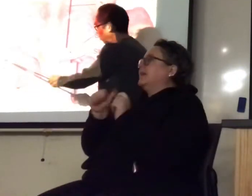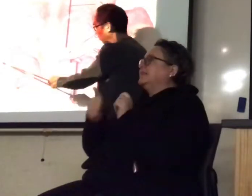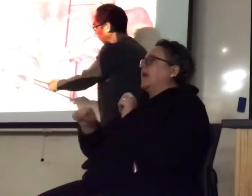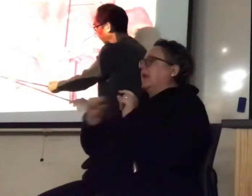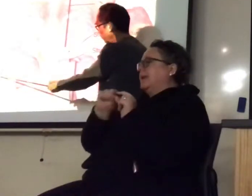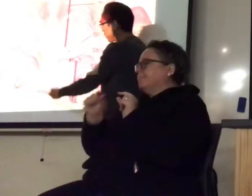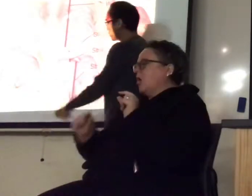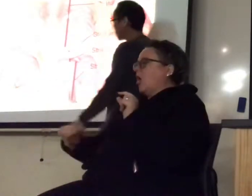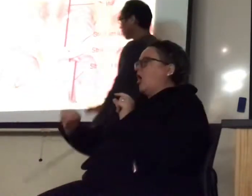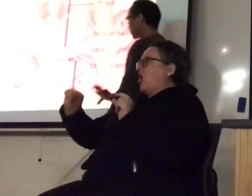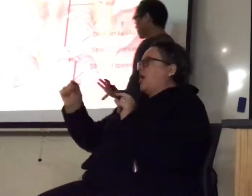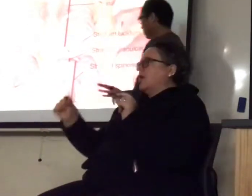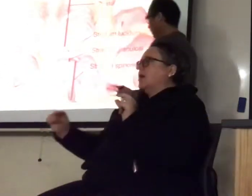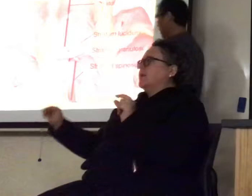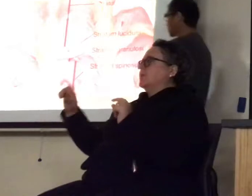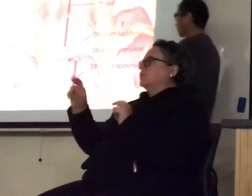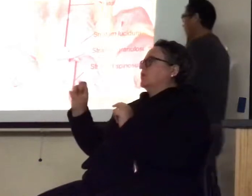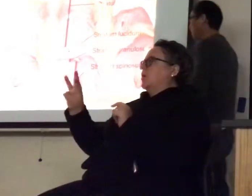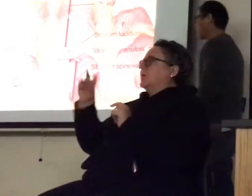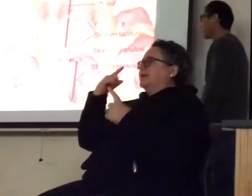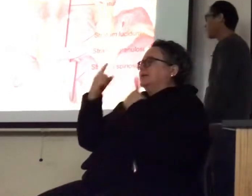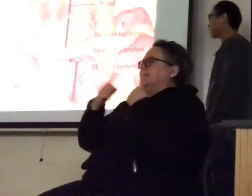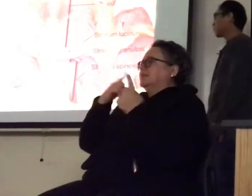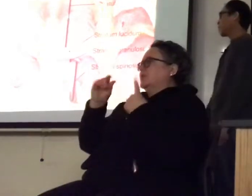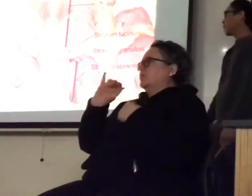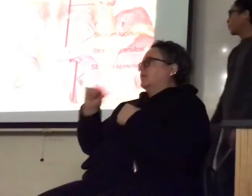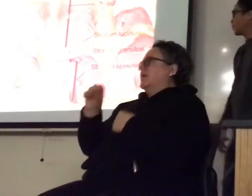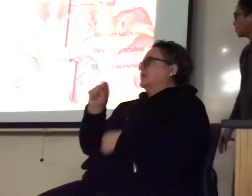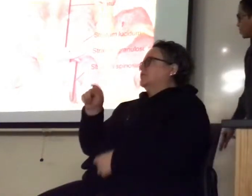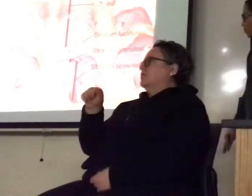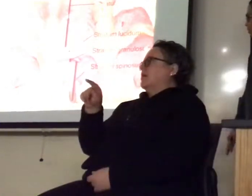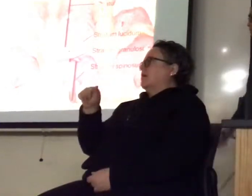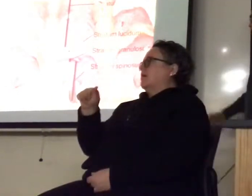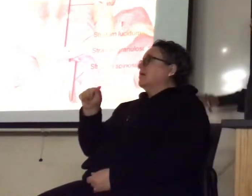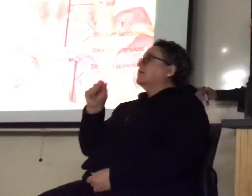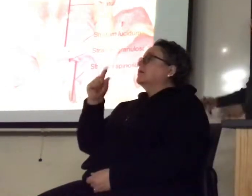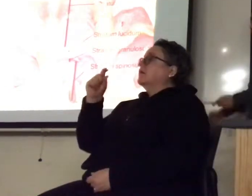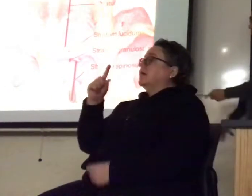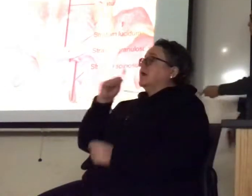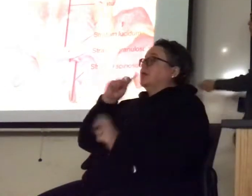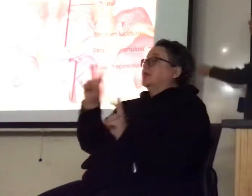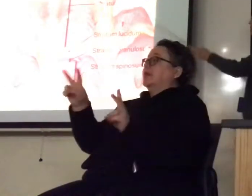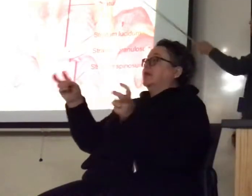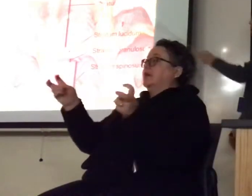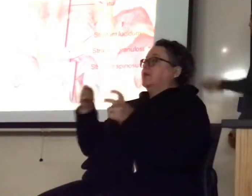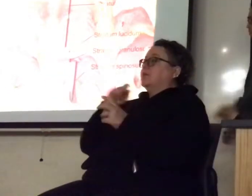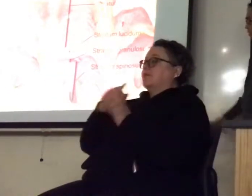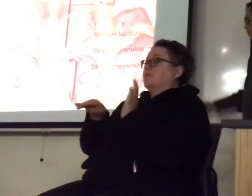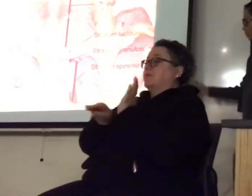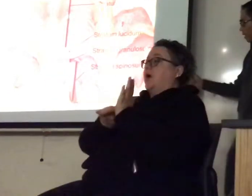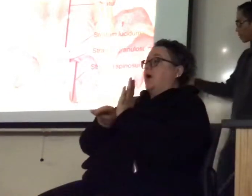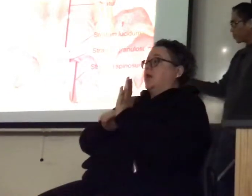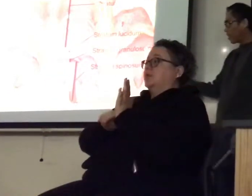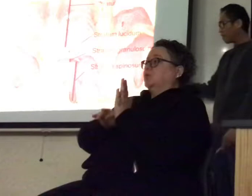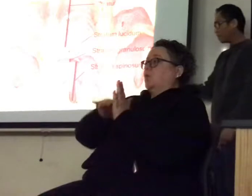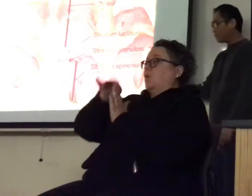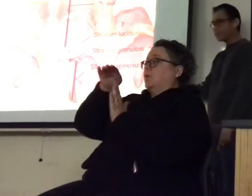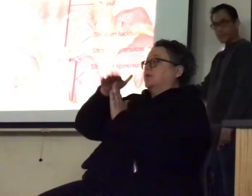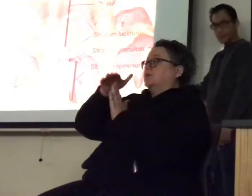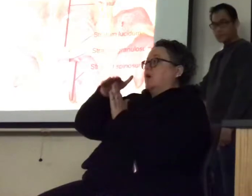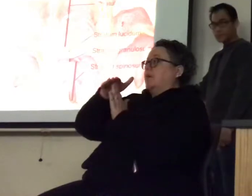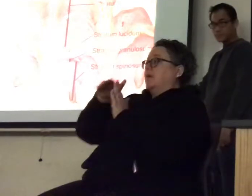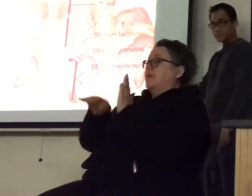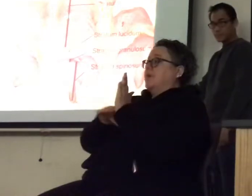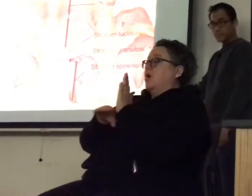bottom row is all considered that strata. The theme here is that from bottom to top, at the bottom you have